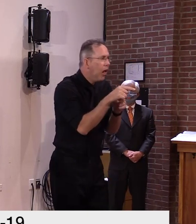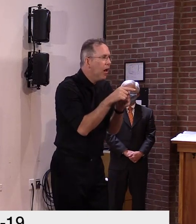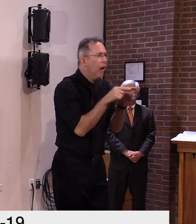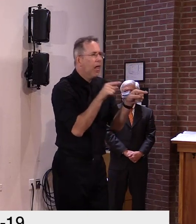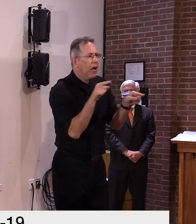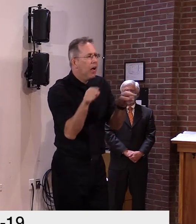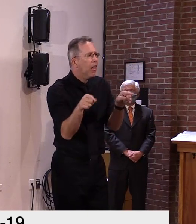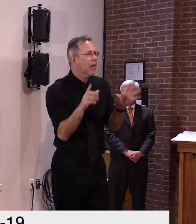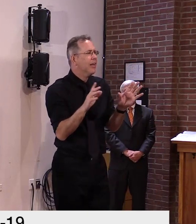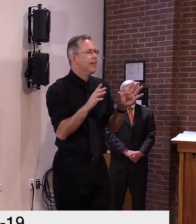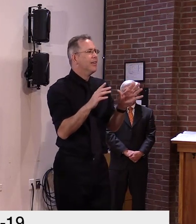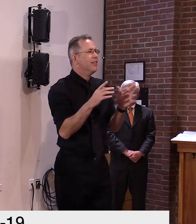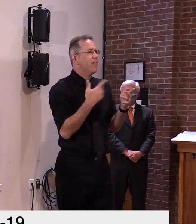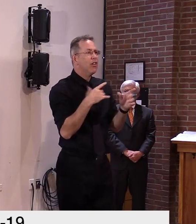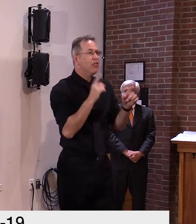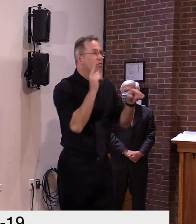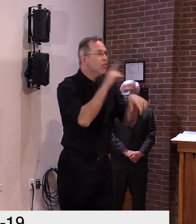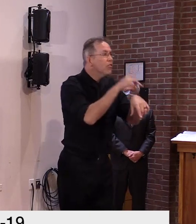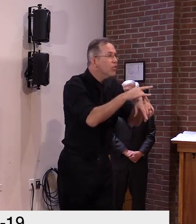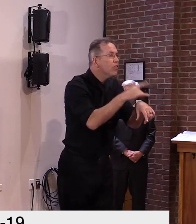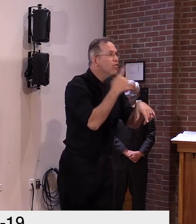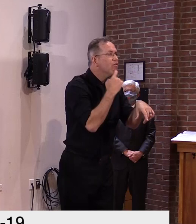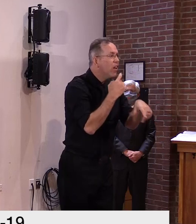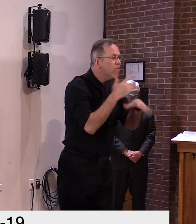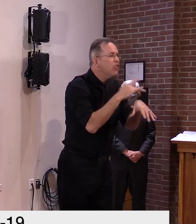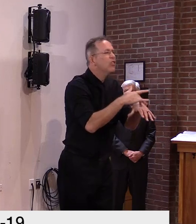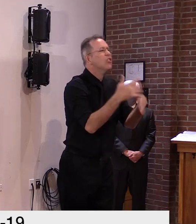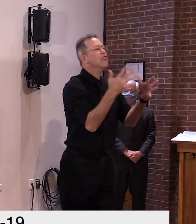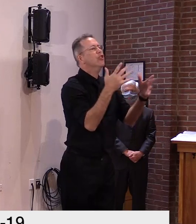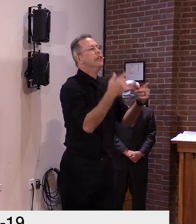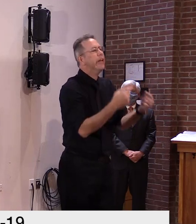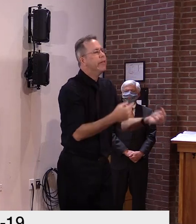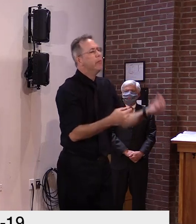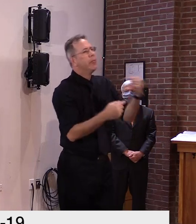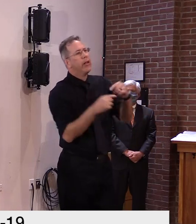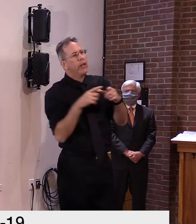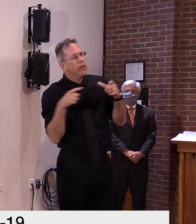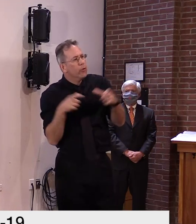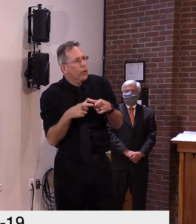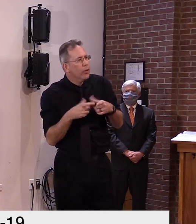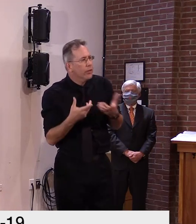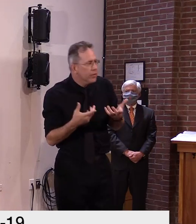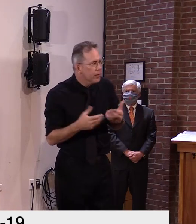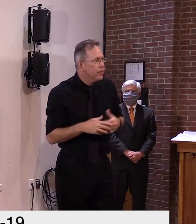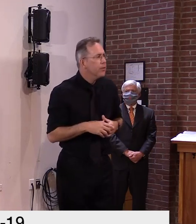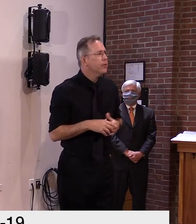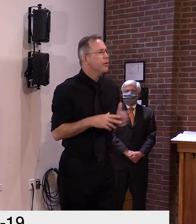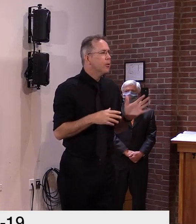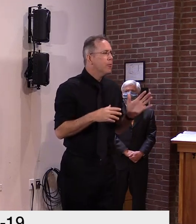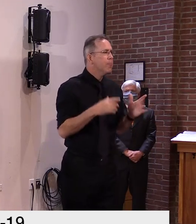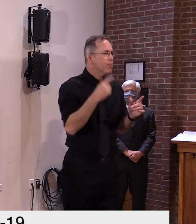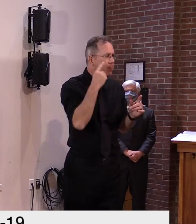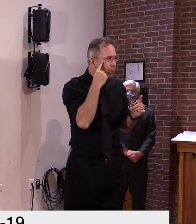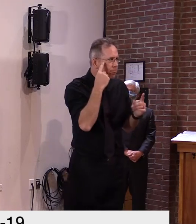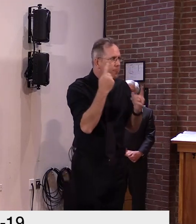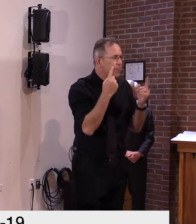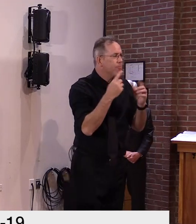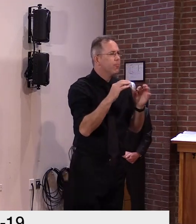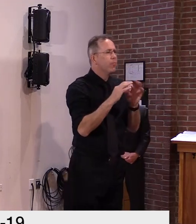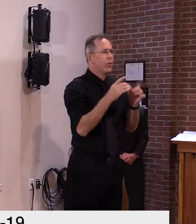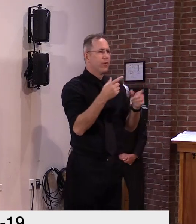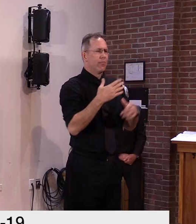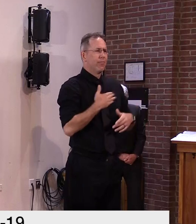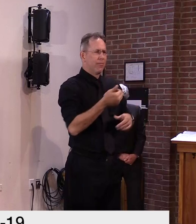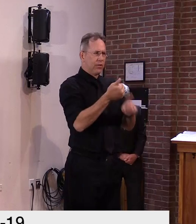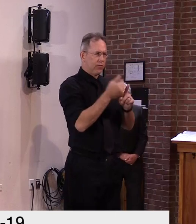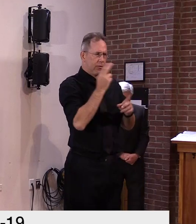has nothing to do with whether people are appropriately quarantining when they come back. It just has to do with the fact that they've put themselves at some risk, I'll put